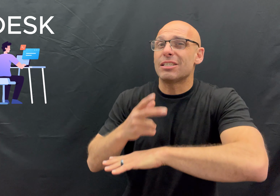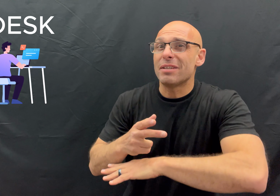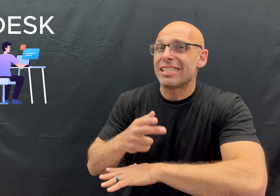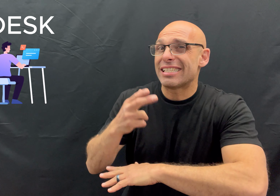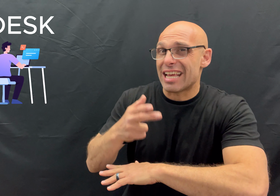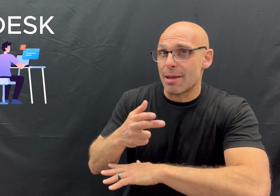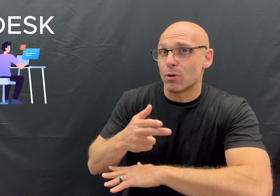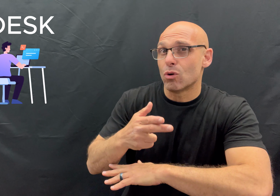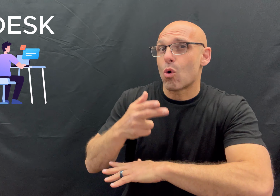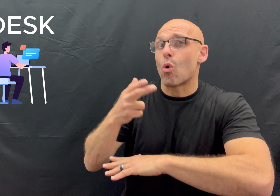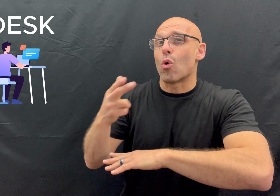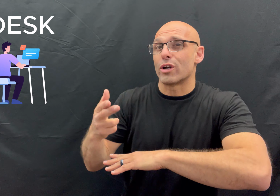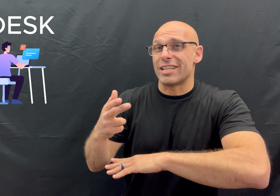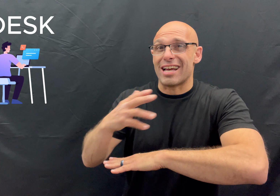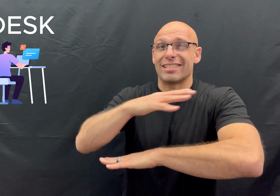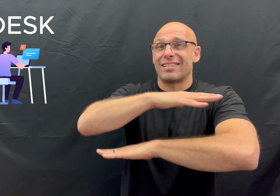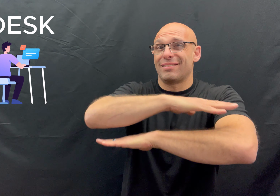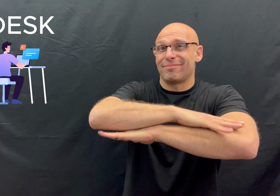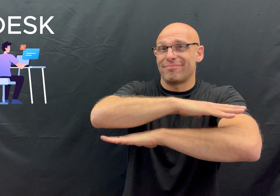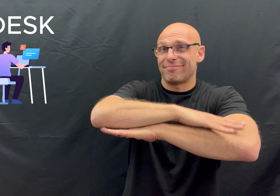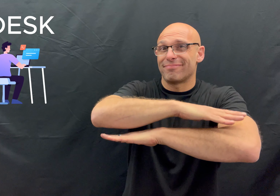means table or desk.